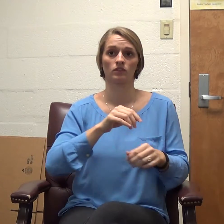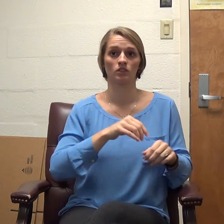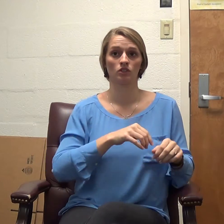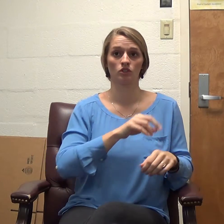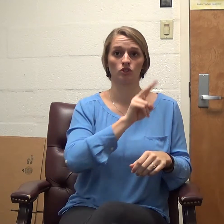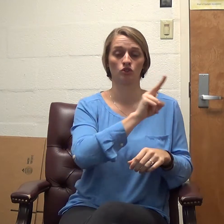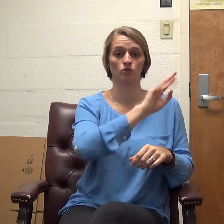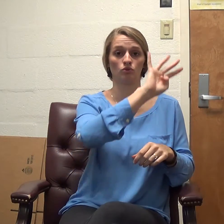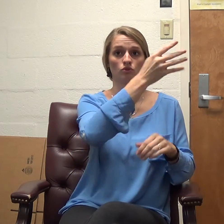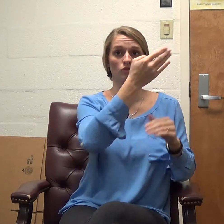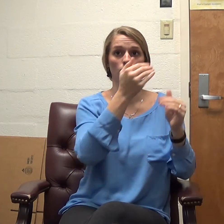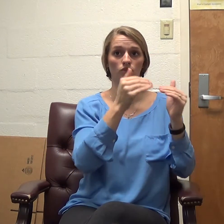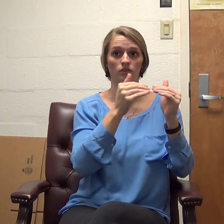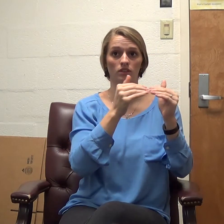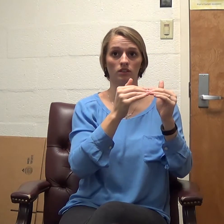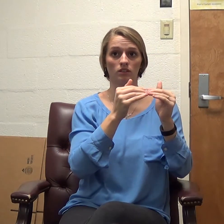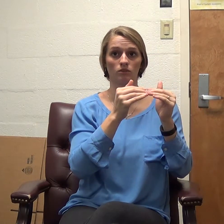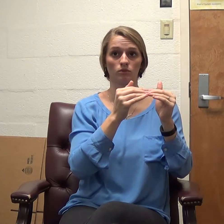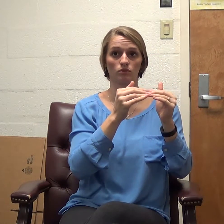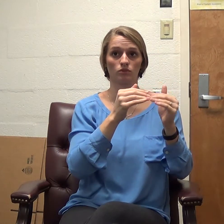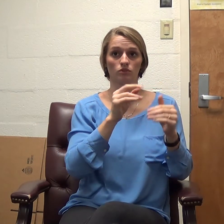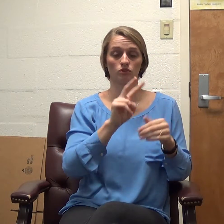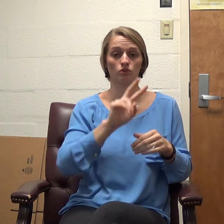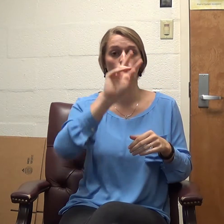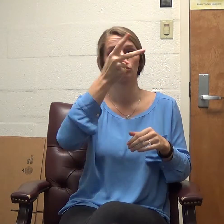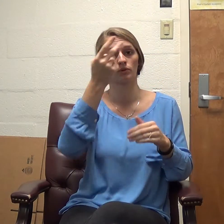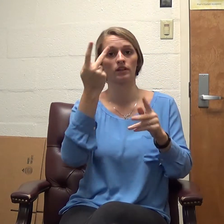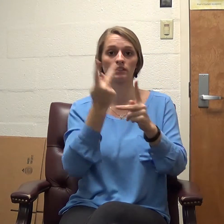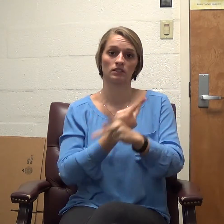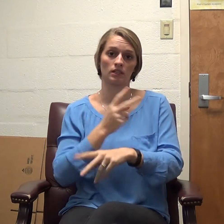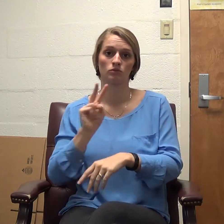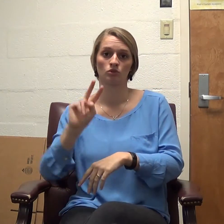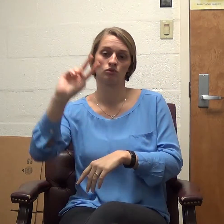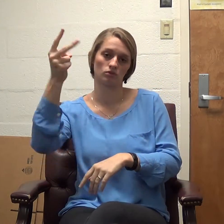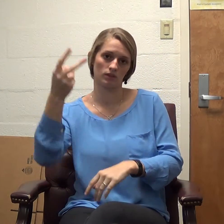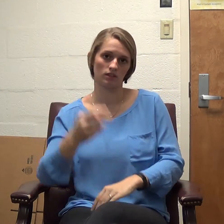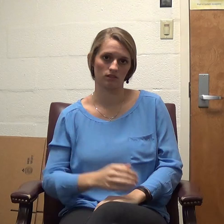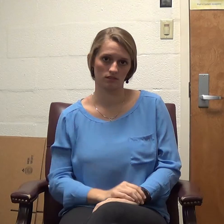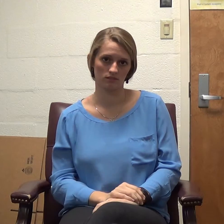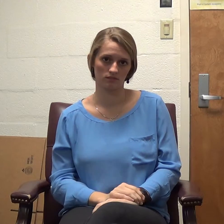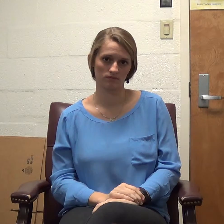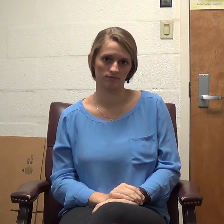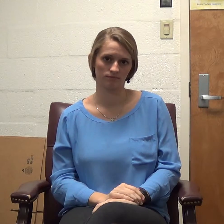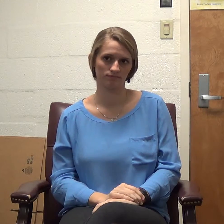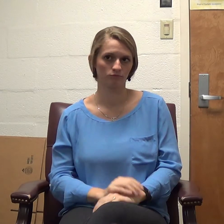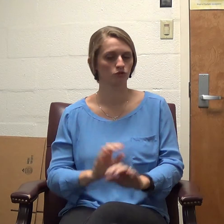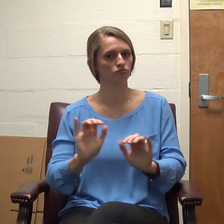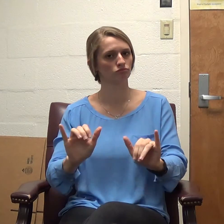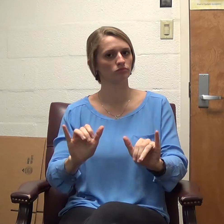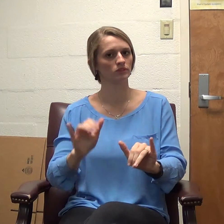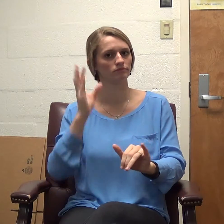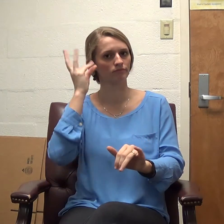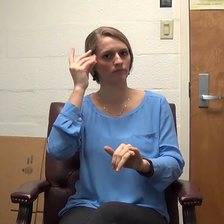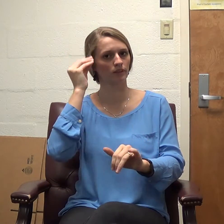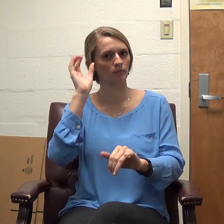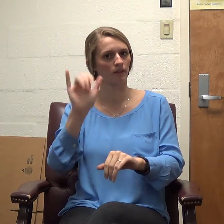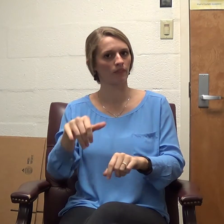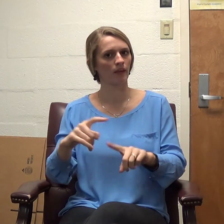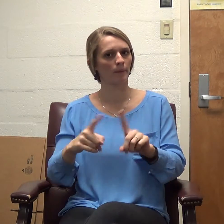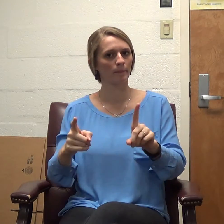the same thing as 2 squared times 2 squared. So I'll let you sit and think about that, but other than that, I think you have the general idea of